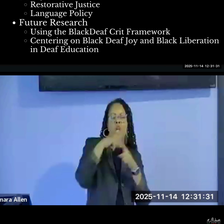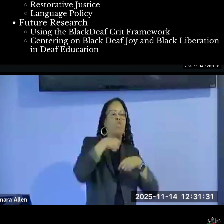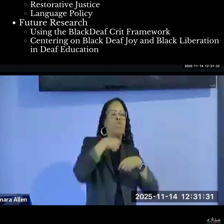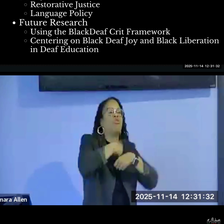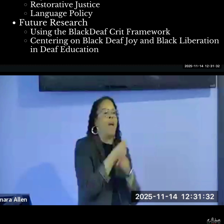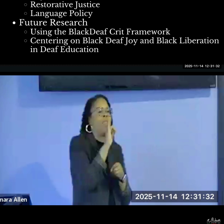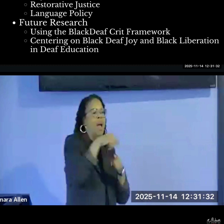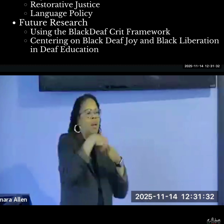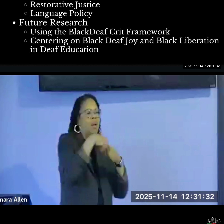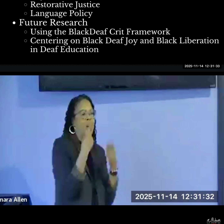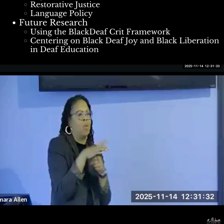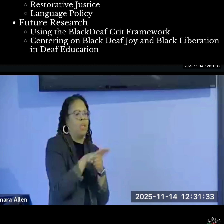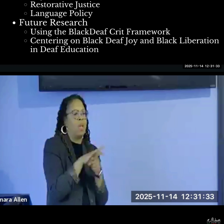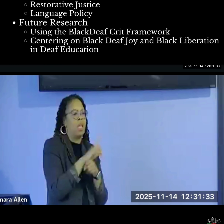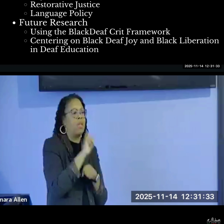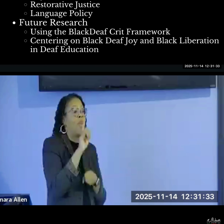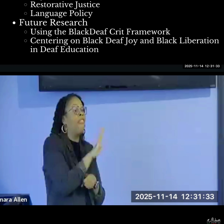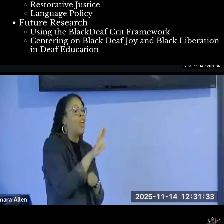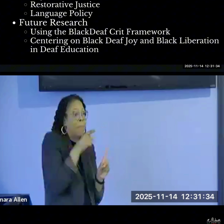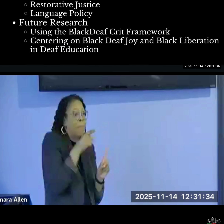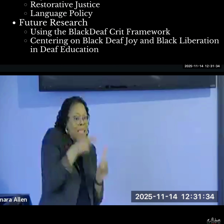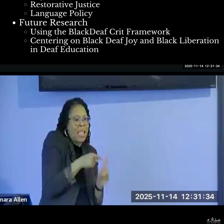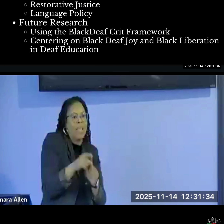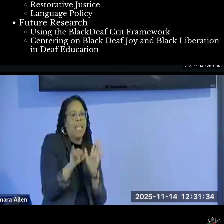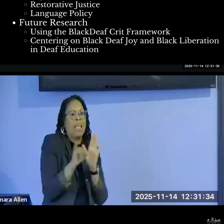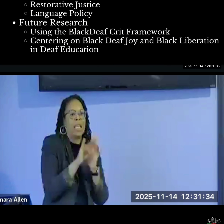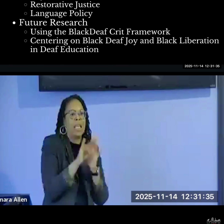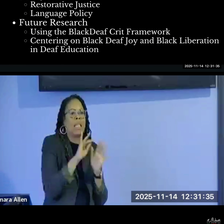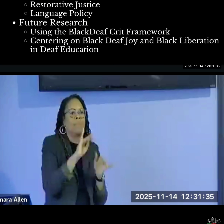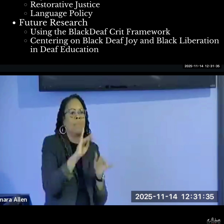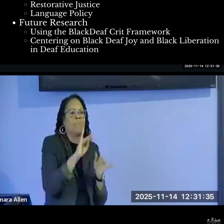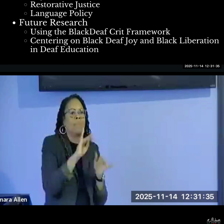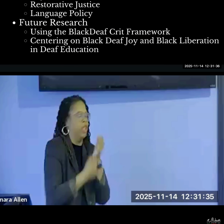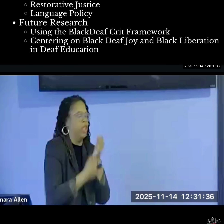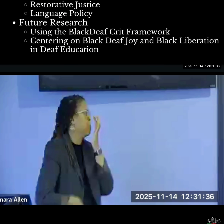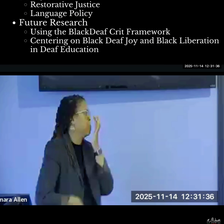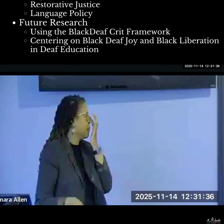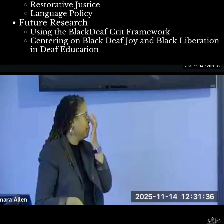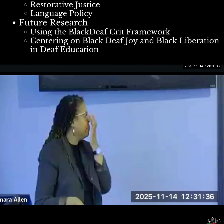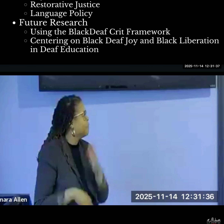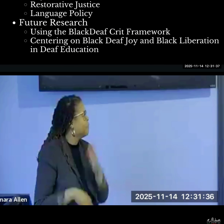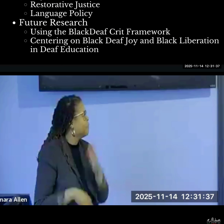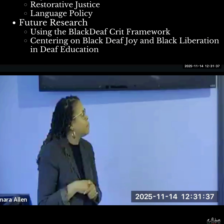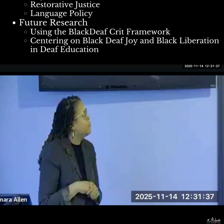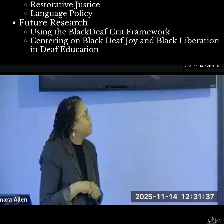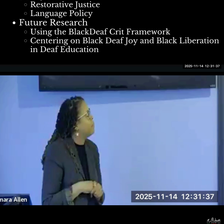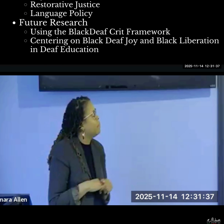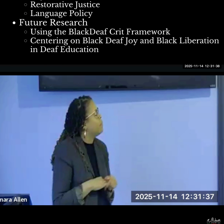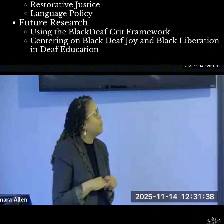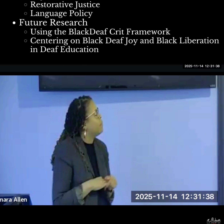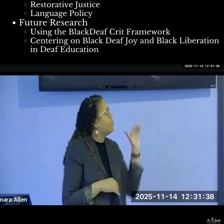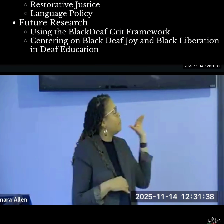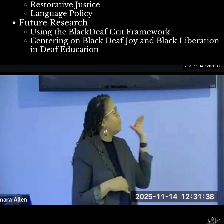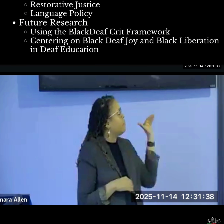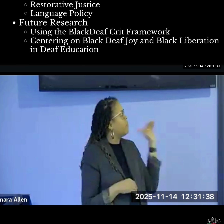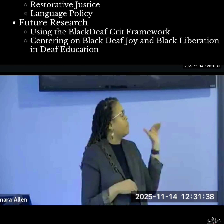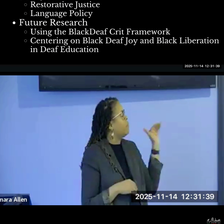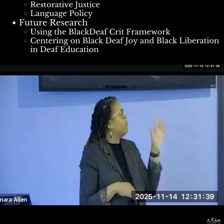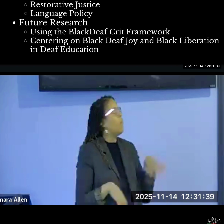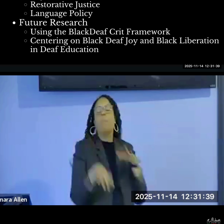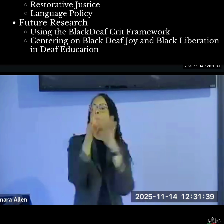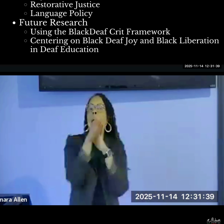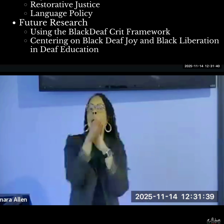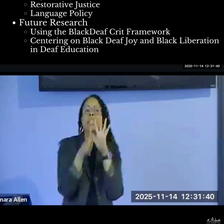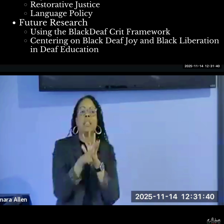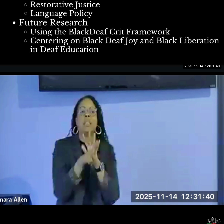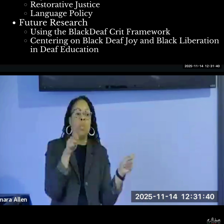all have our own unique experiences, and having that space to share our narratives reaffirms this